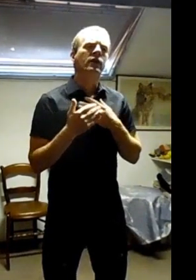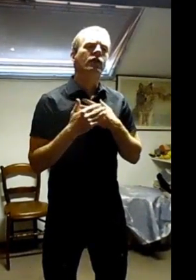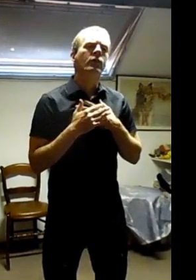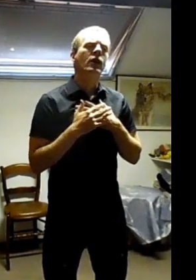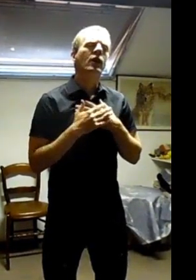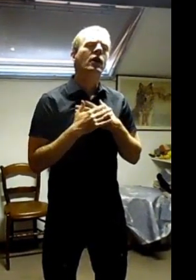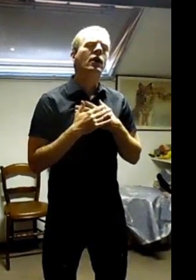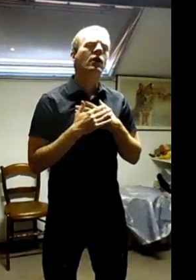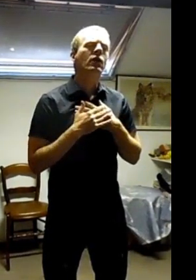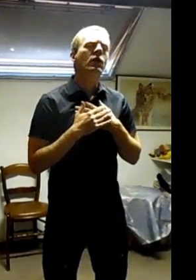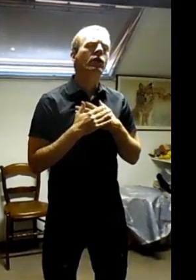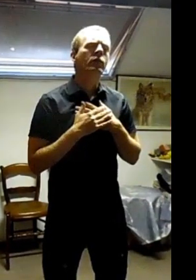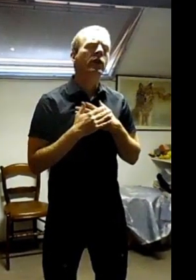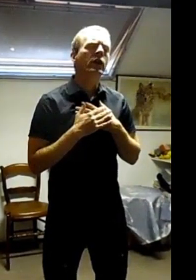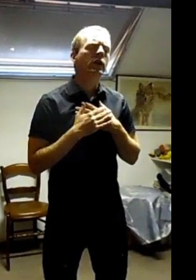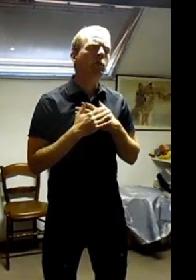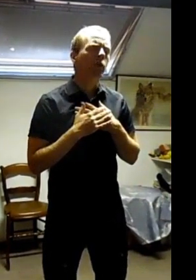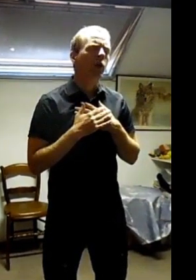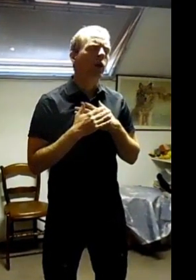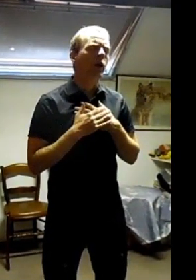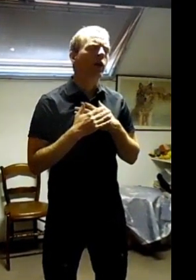can smell the baking bread,